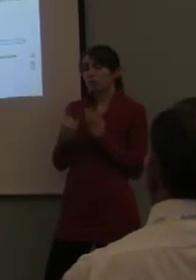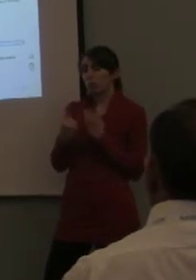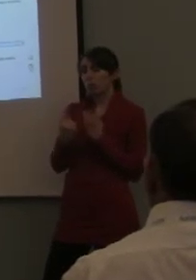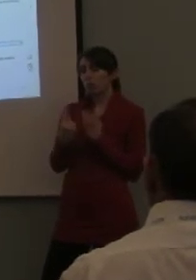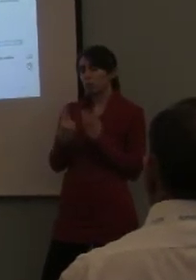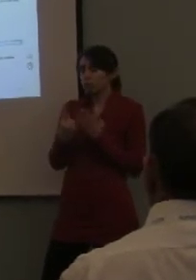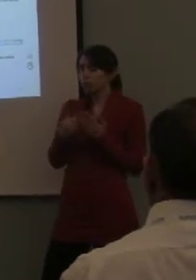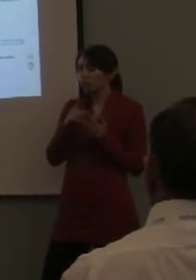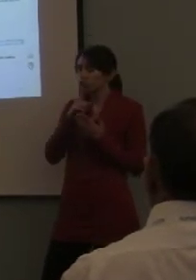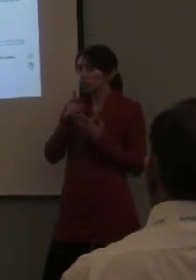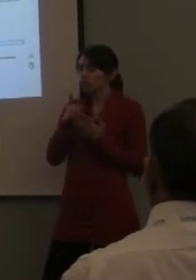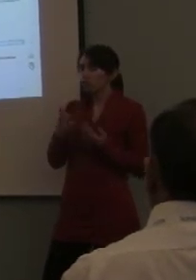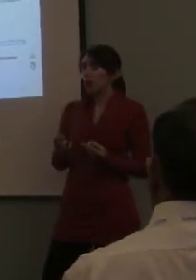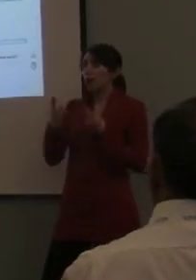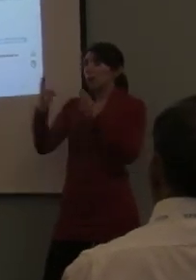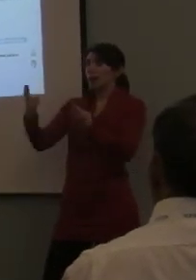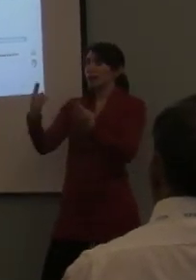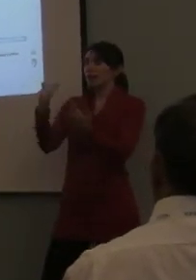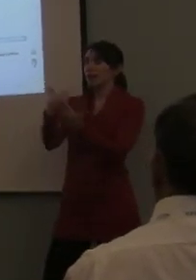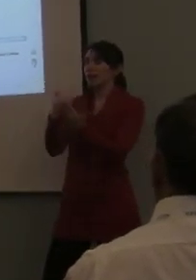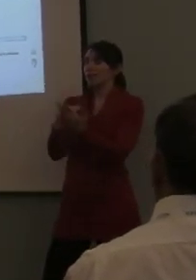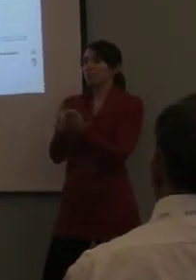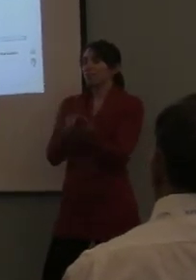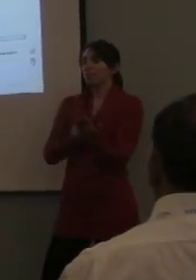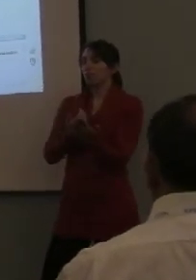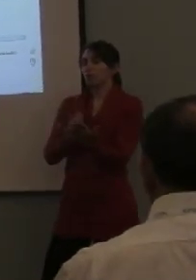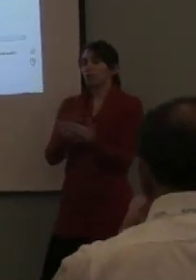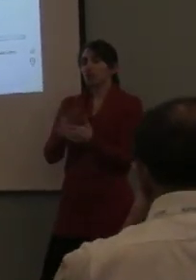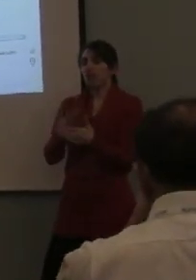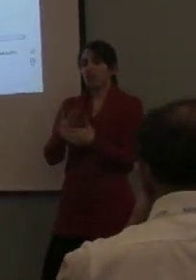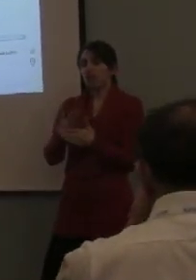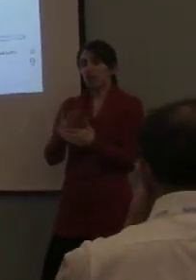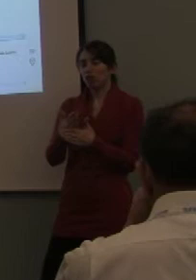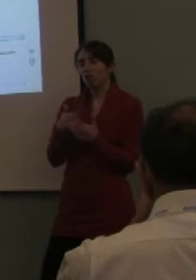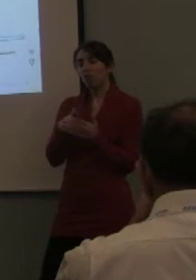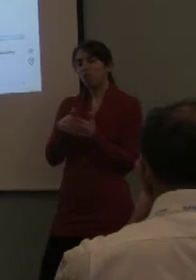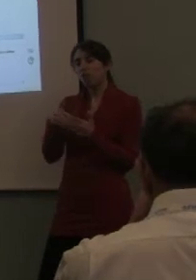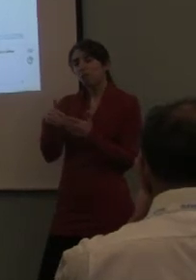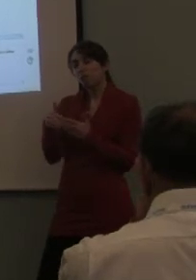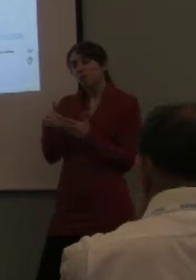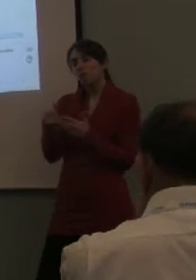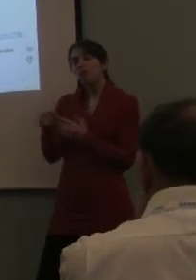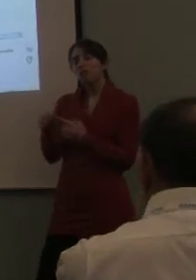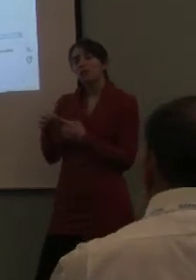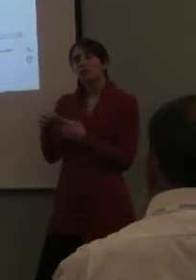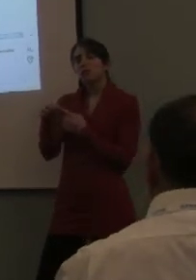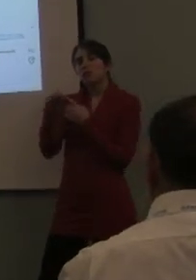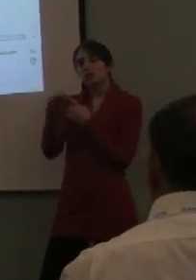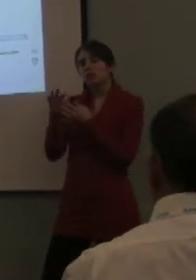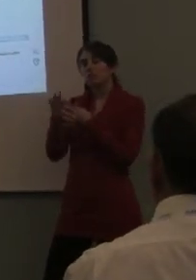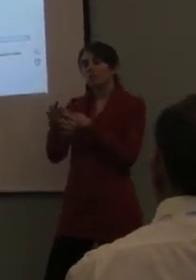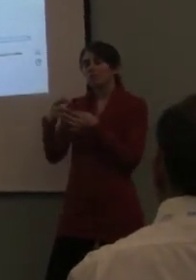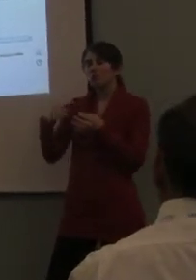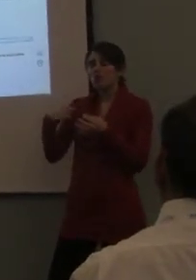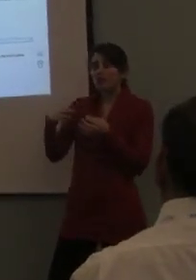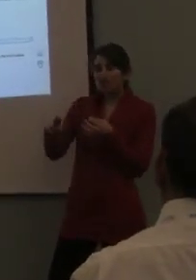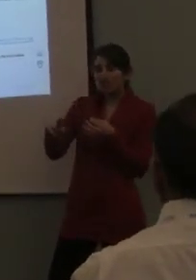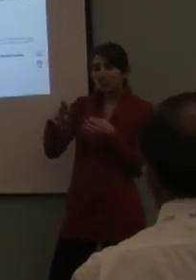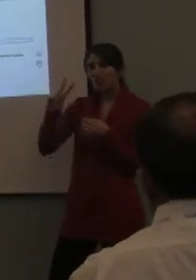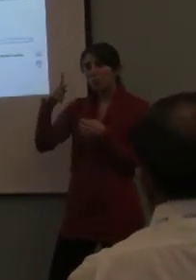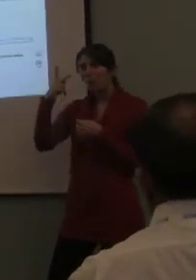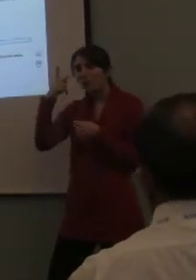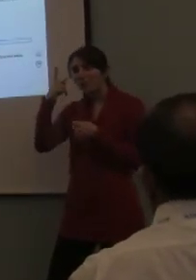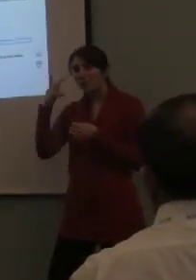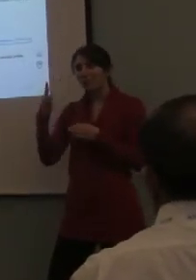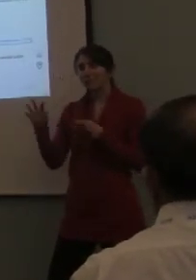recommending is interested in sharing. And oftentimes, particularly where religion, politics,